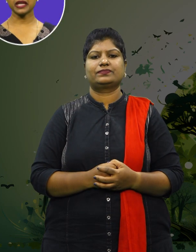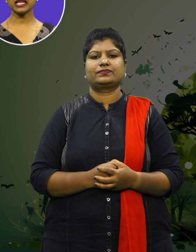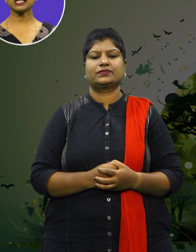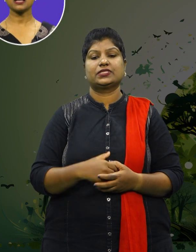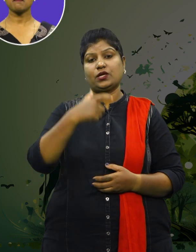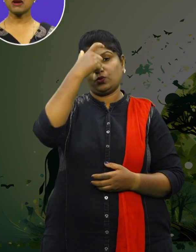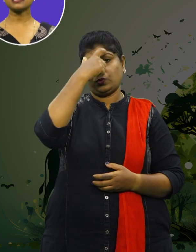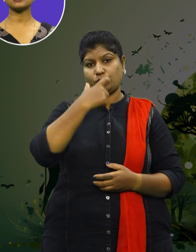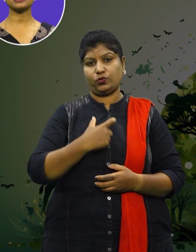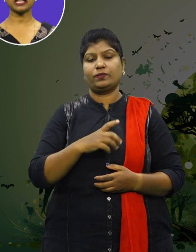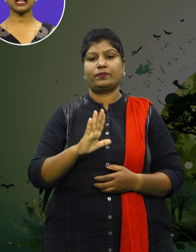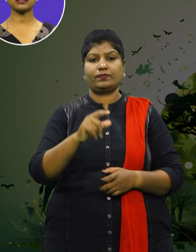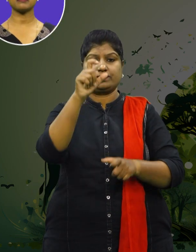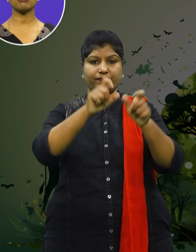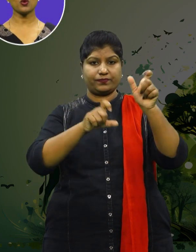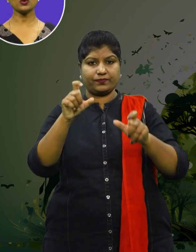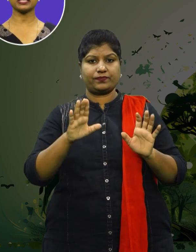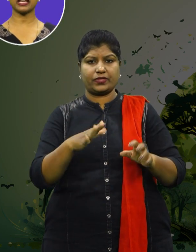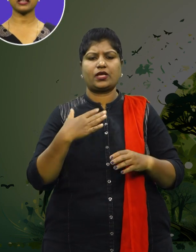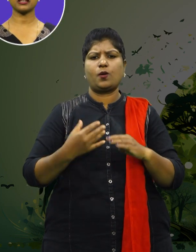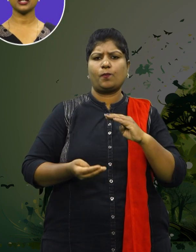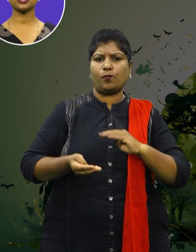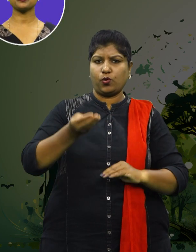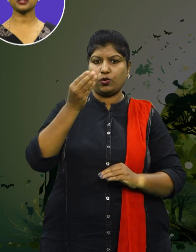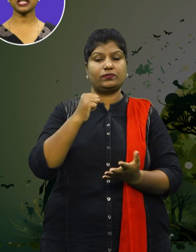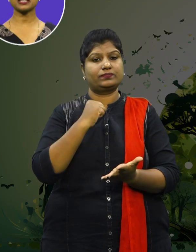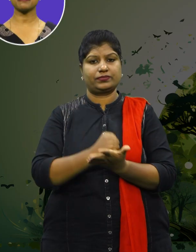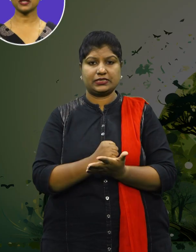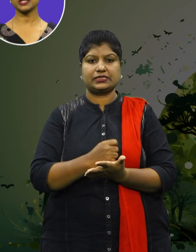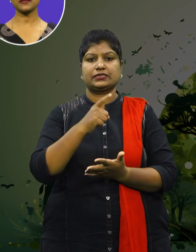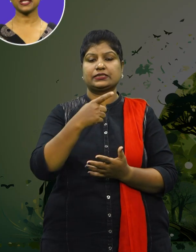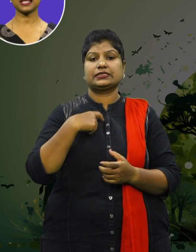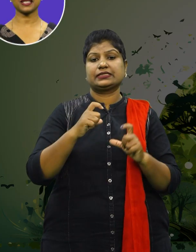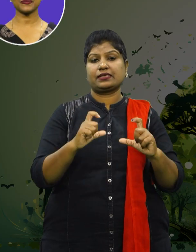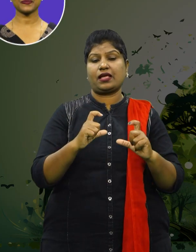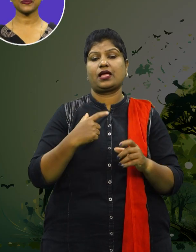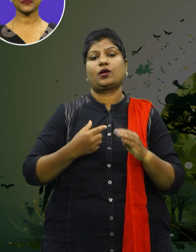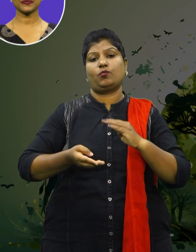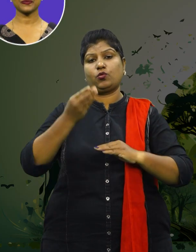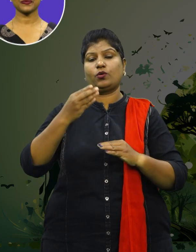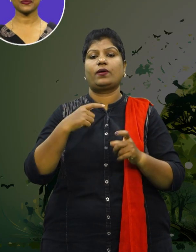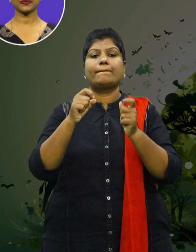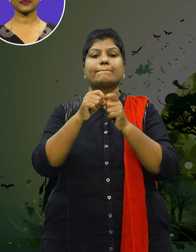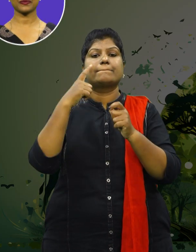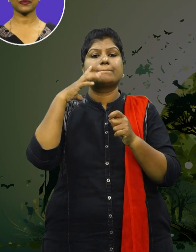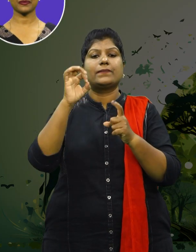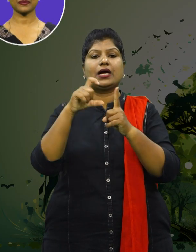Human beings must take more care to protect biodiversity.